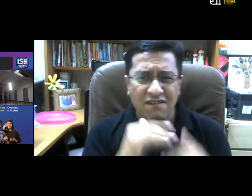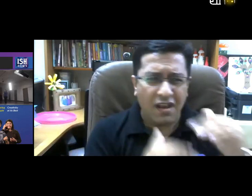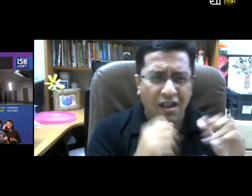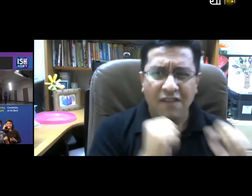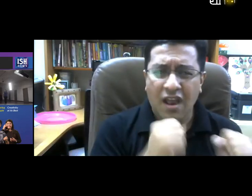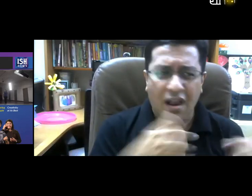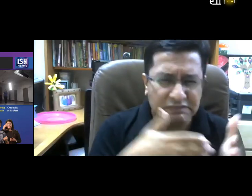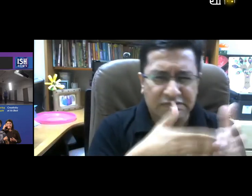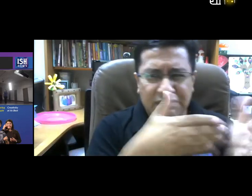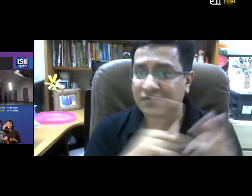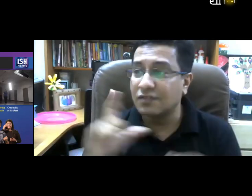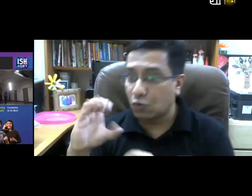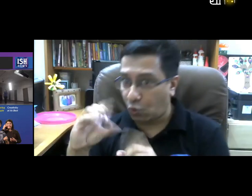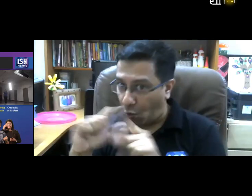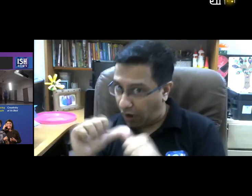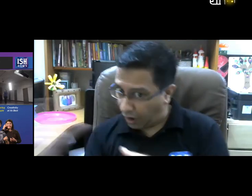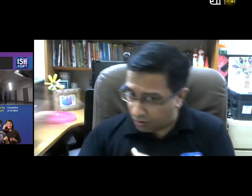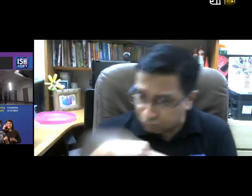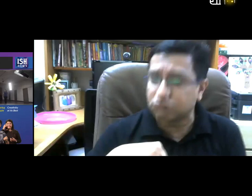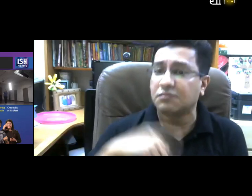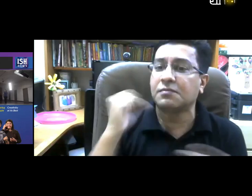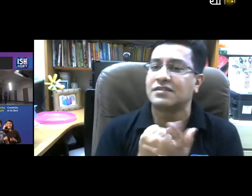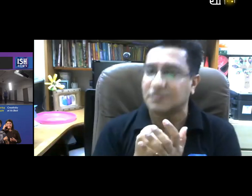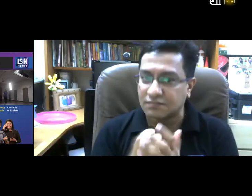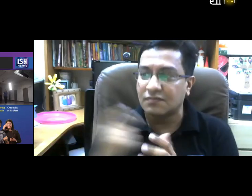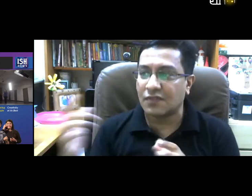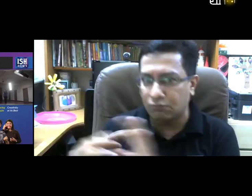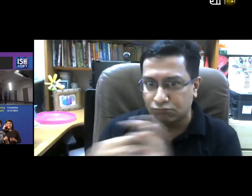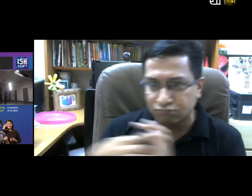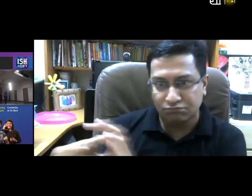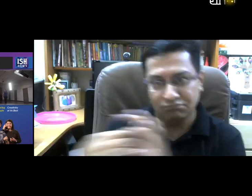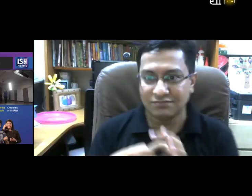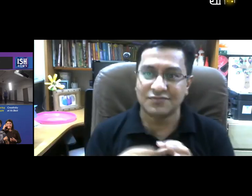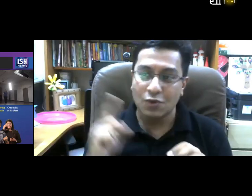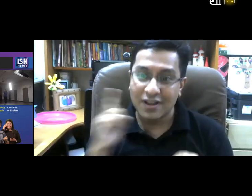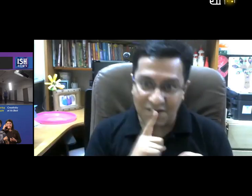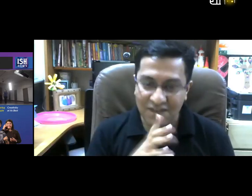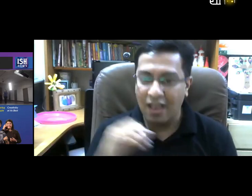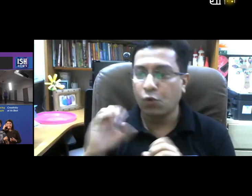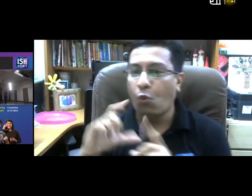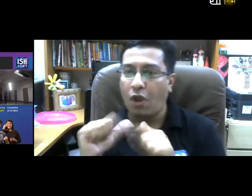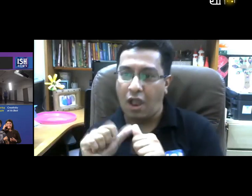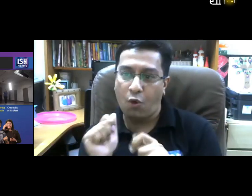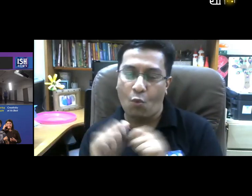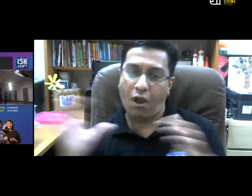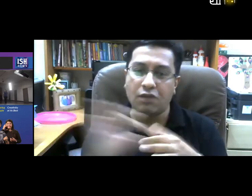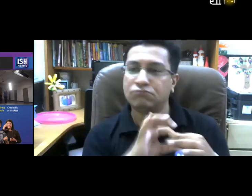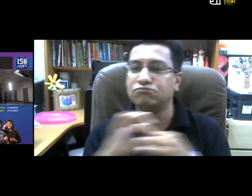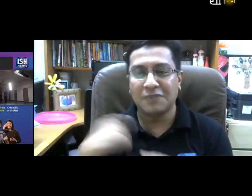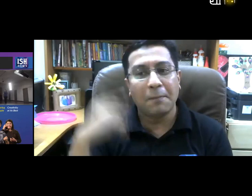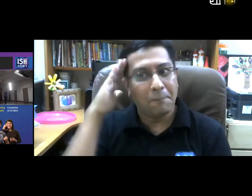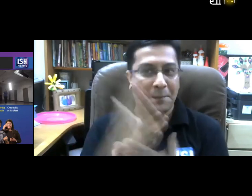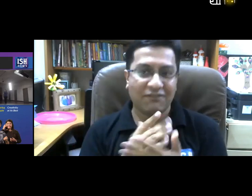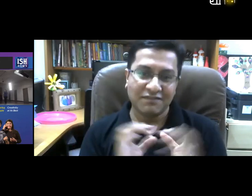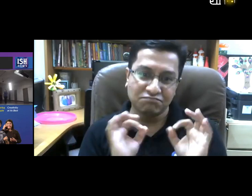codas, it's difficult for deaf people also to grow. So it's important that we bring codas also and work in harmony with both deaf and